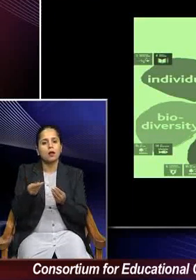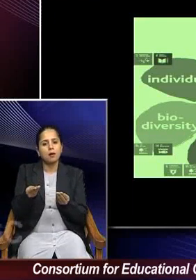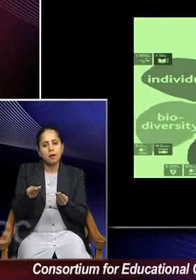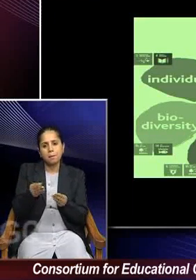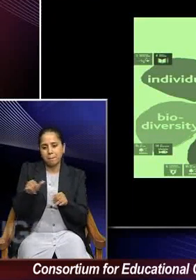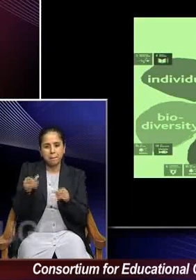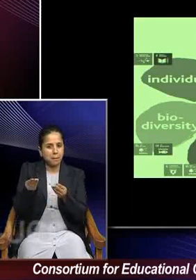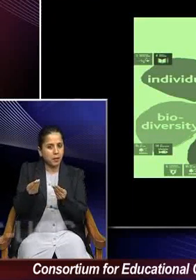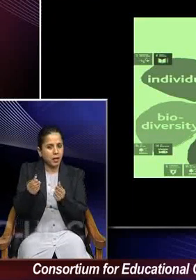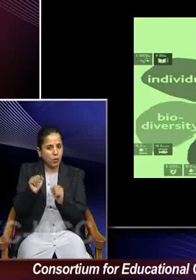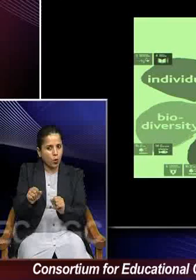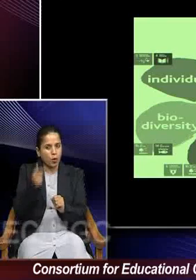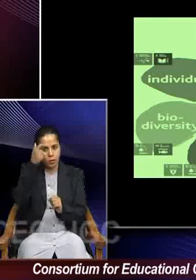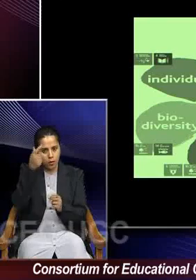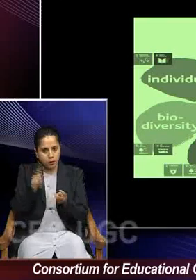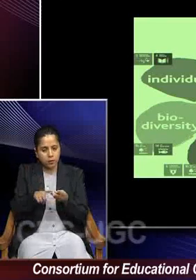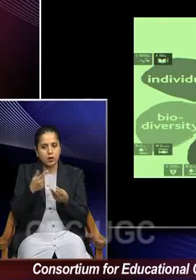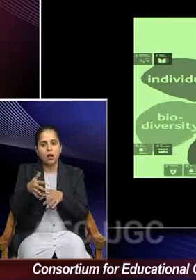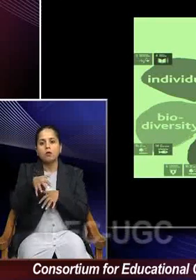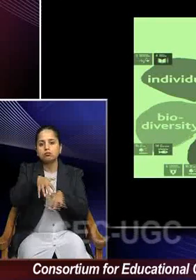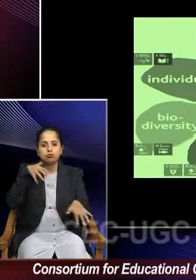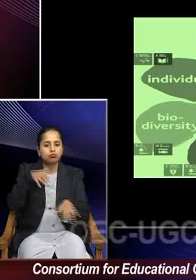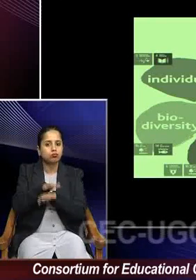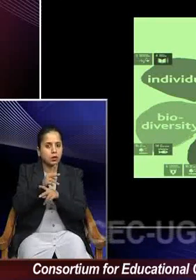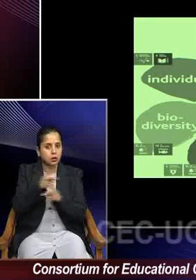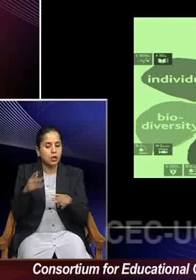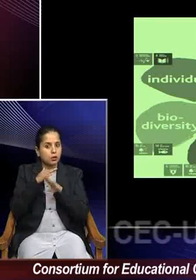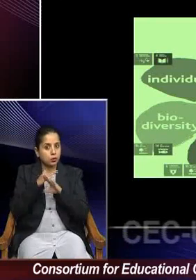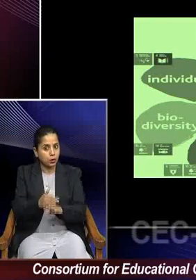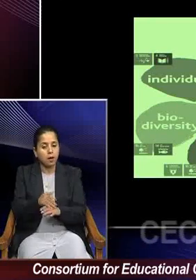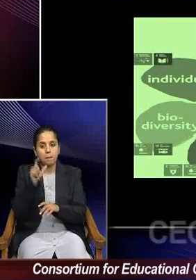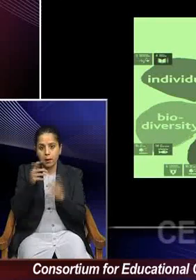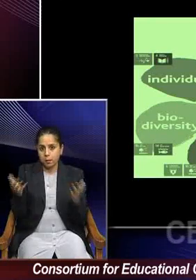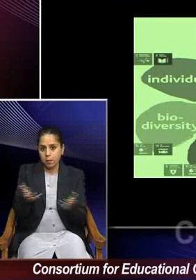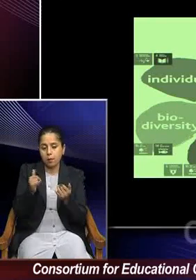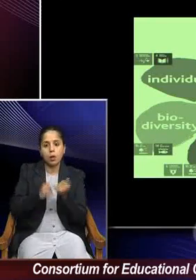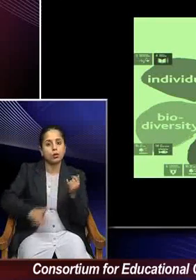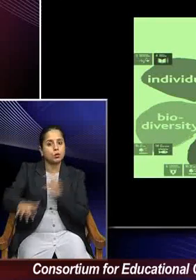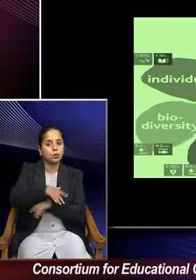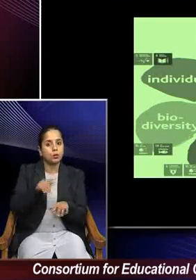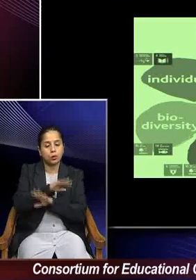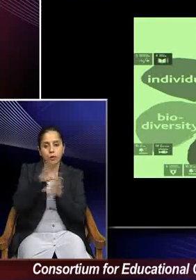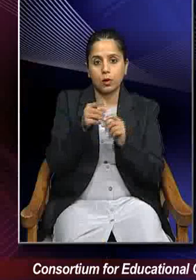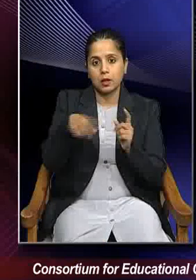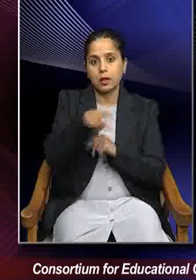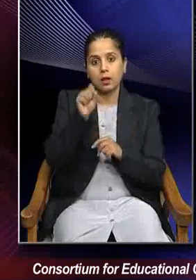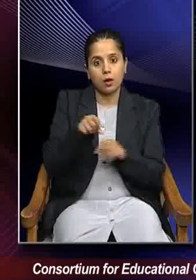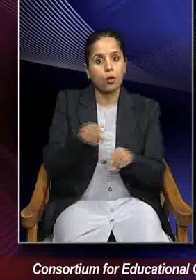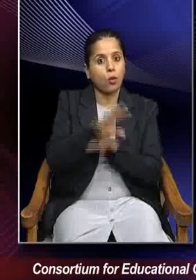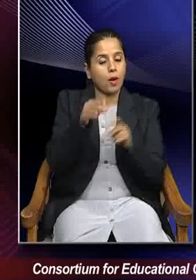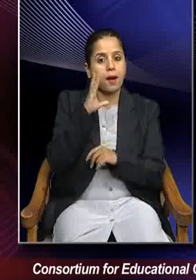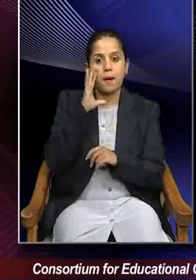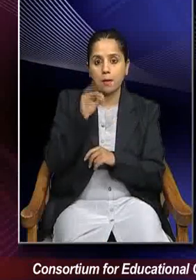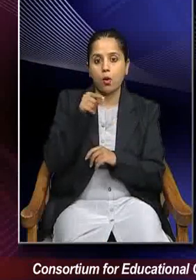quality, issues of protecting biodiversity, promoting individual and society. These are all